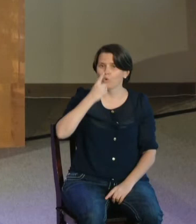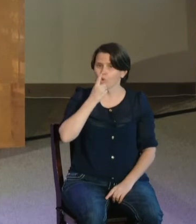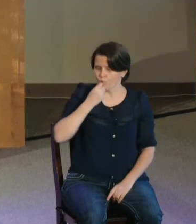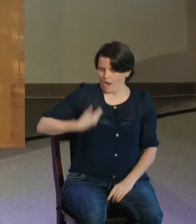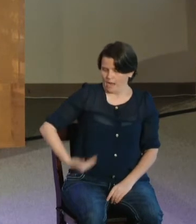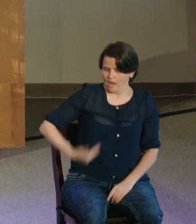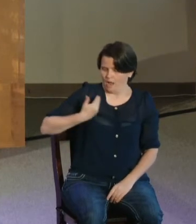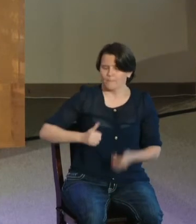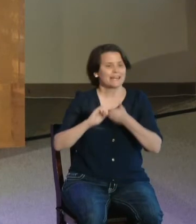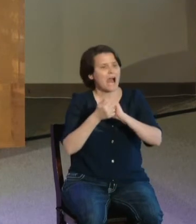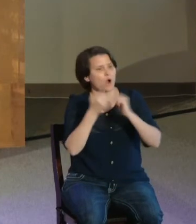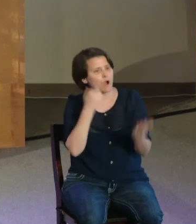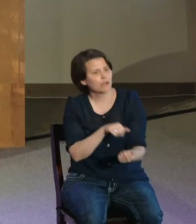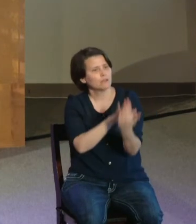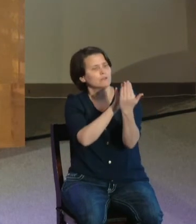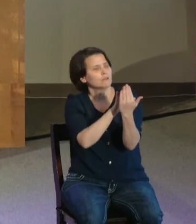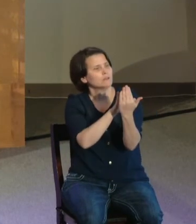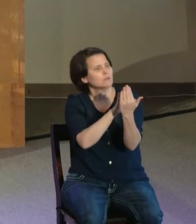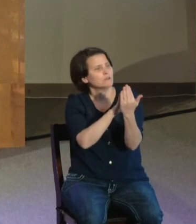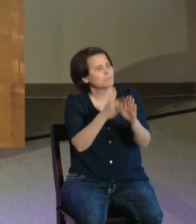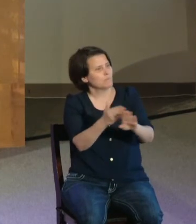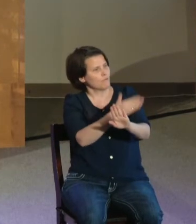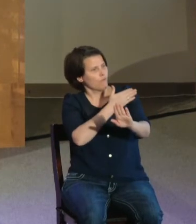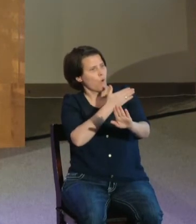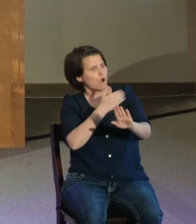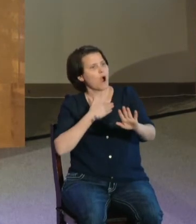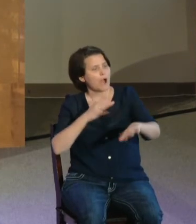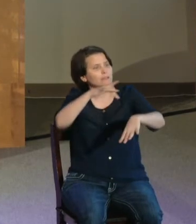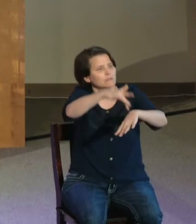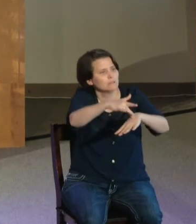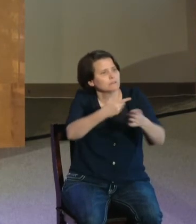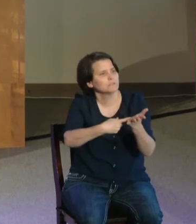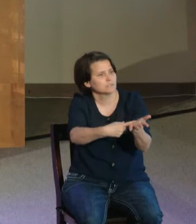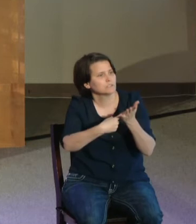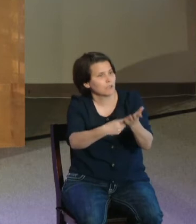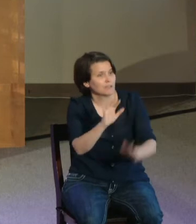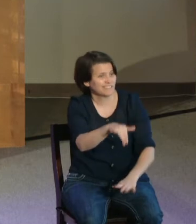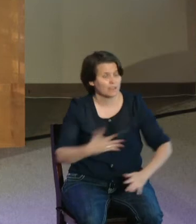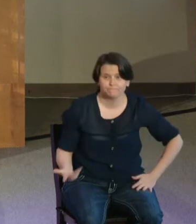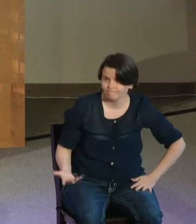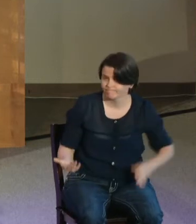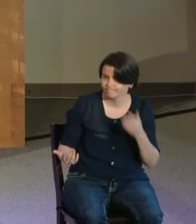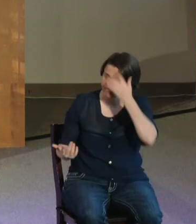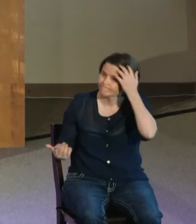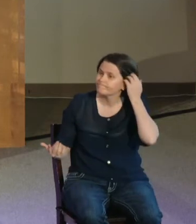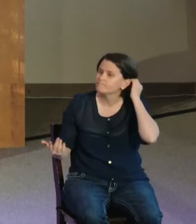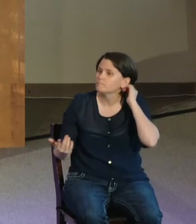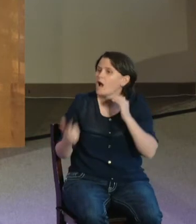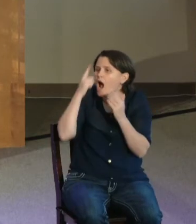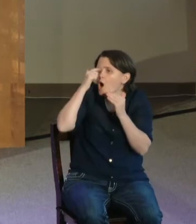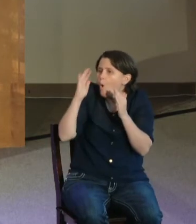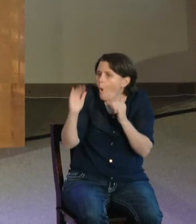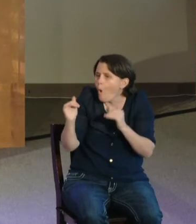approach issues before I went there. I hope that you have this sense of trust